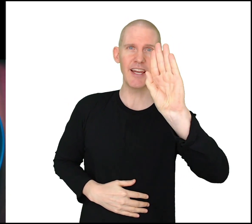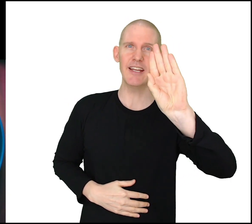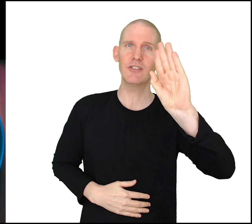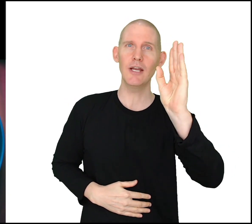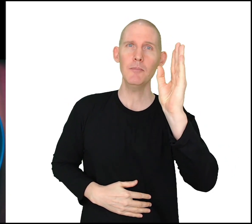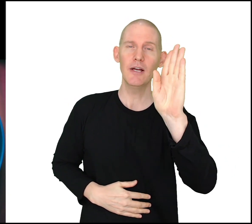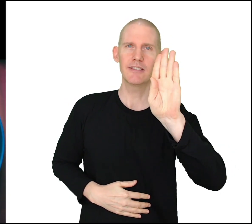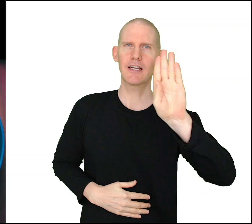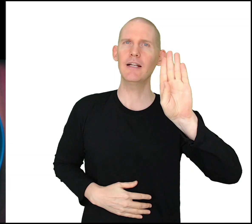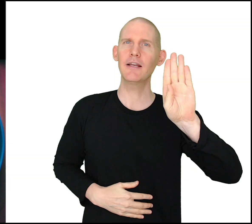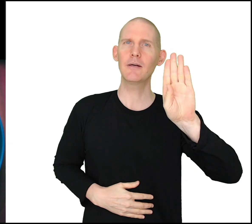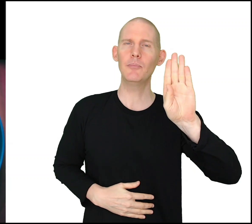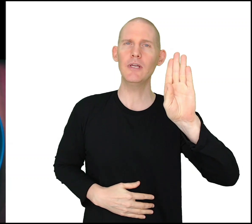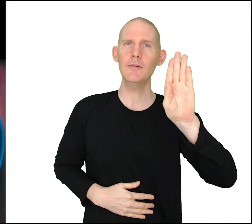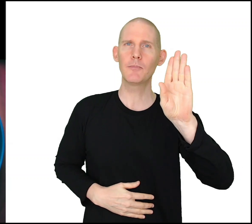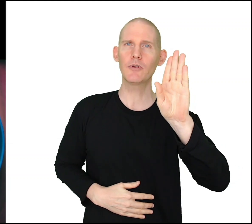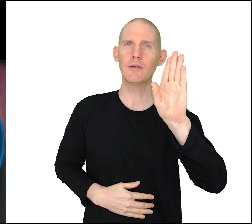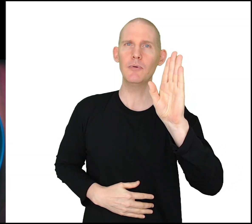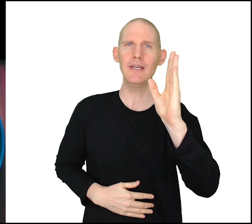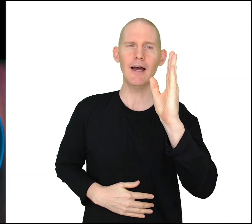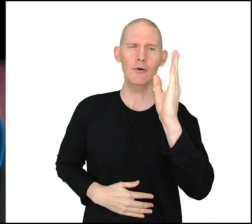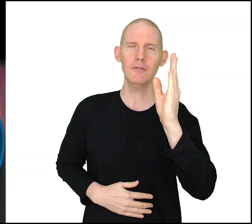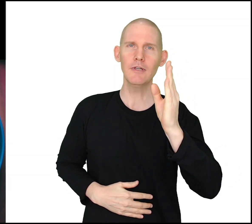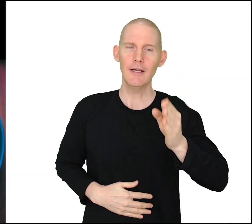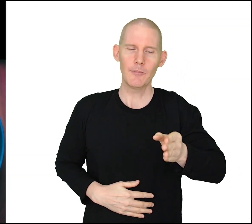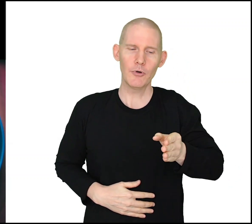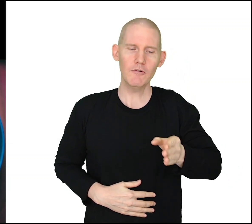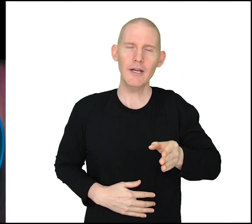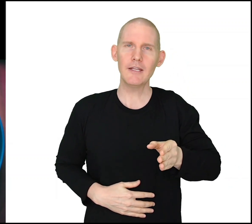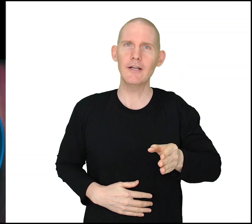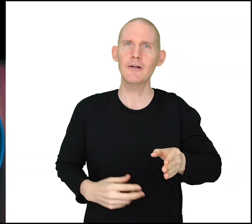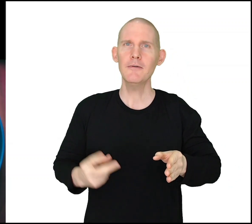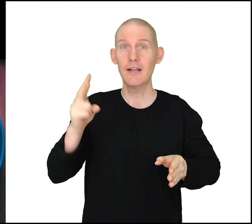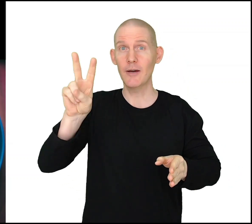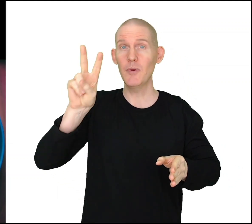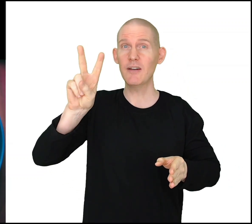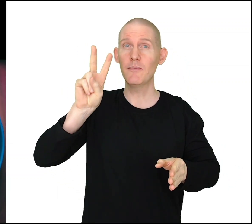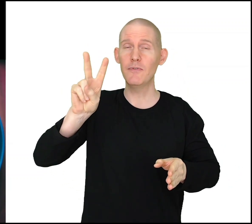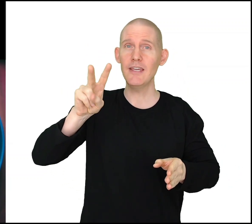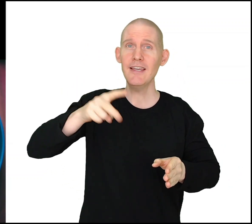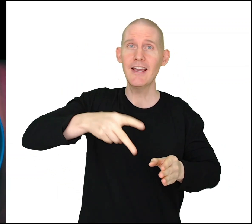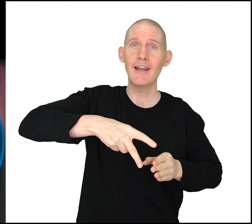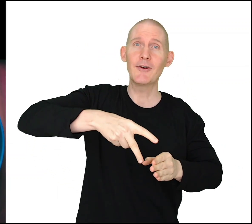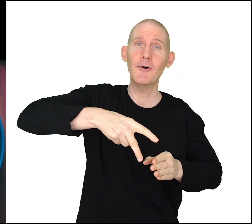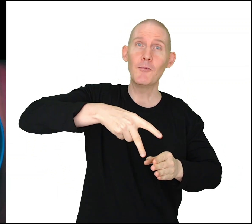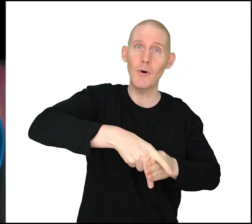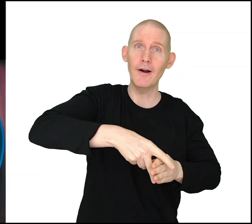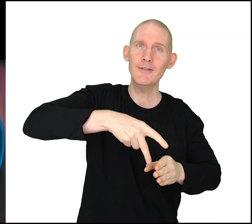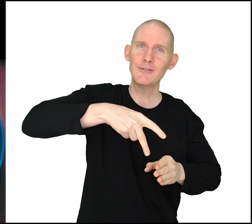hand shape. It's kind of like a B, but put the B out. Put it right here. Now make a V and go 1,